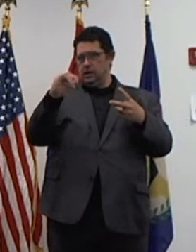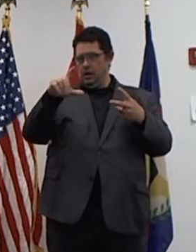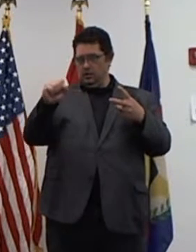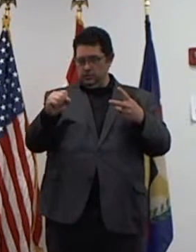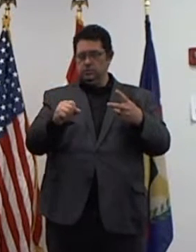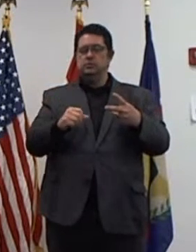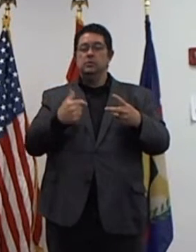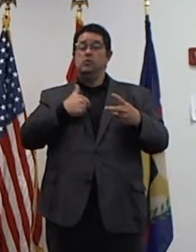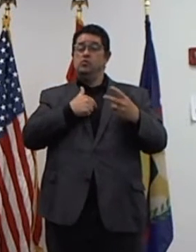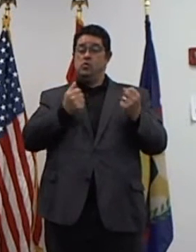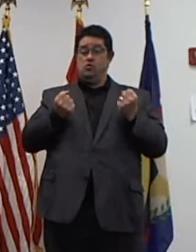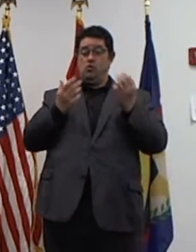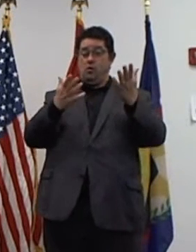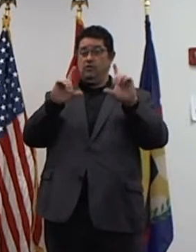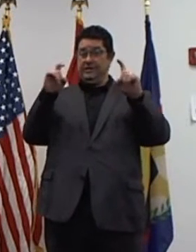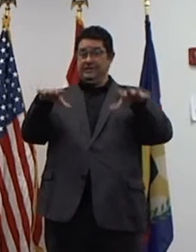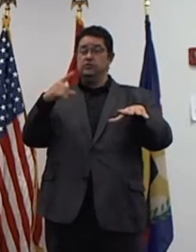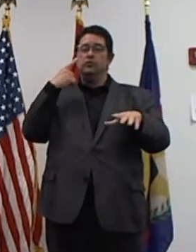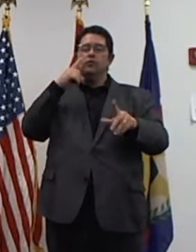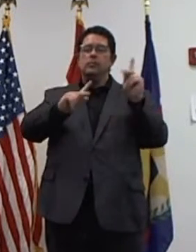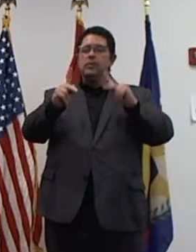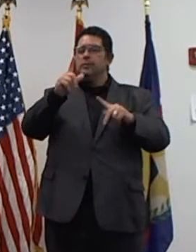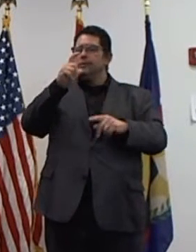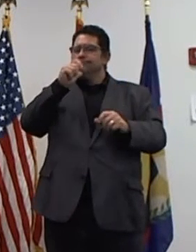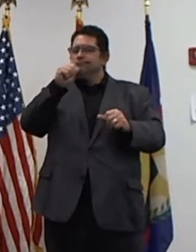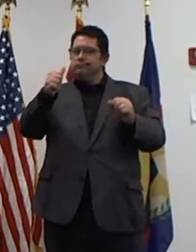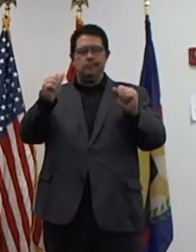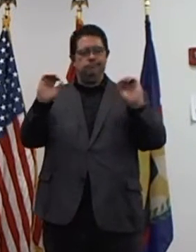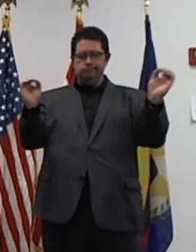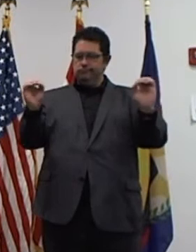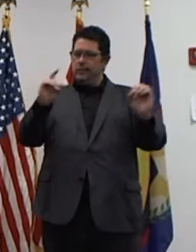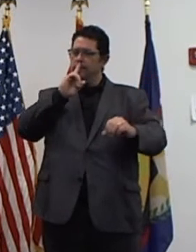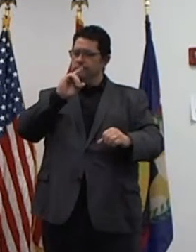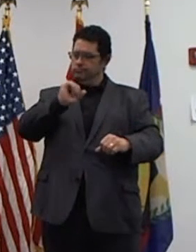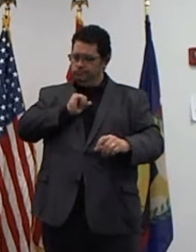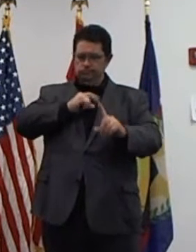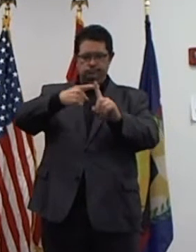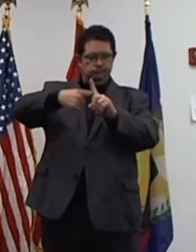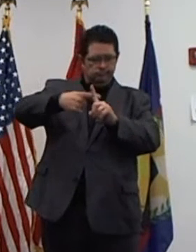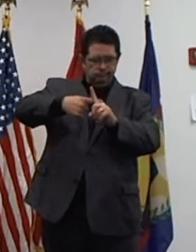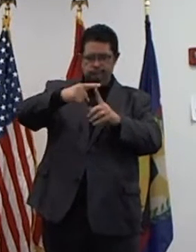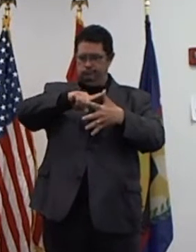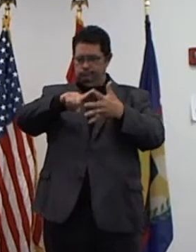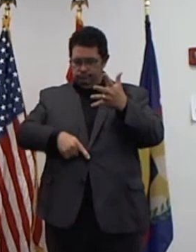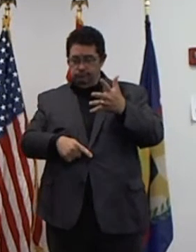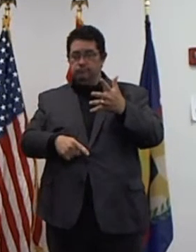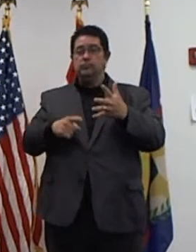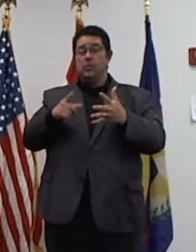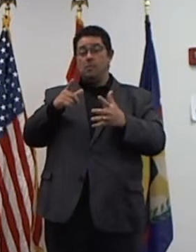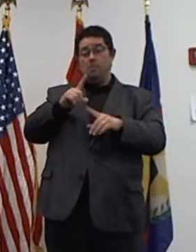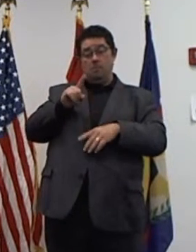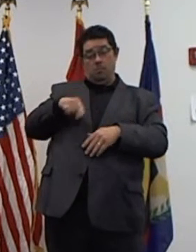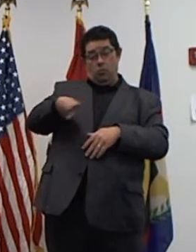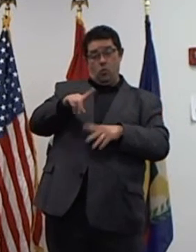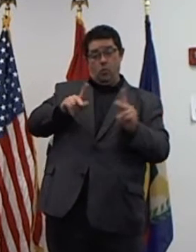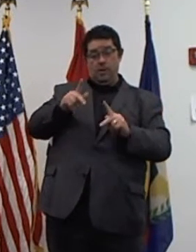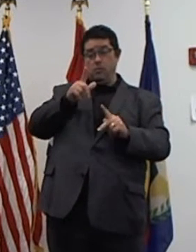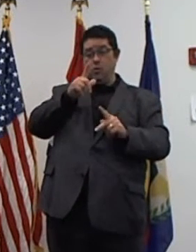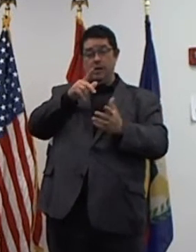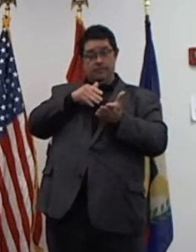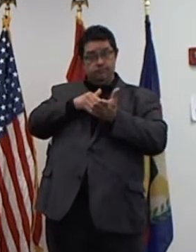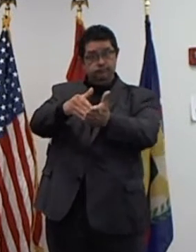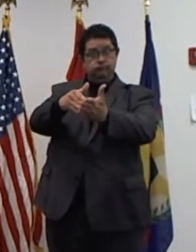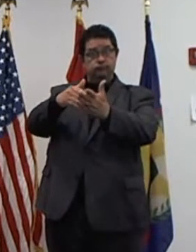to asymptomatic people in St. Louis County who are in frequent, regular contact